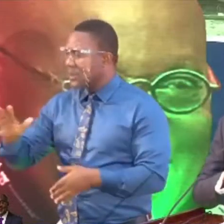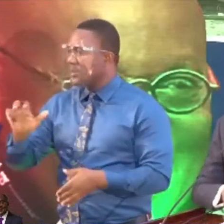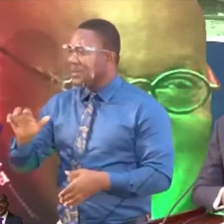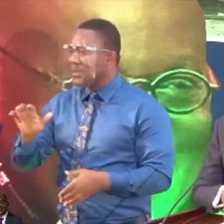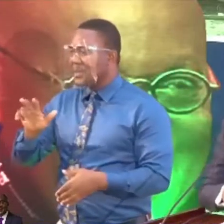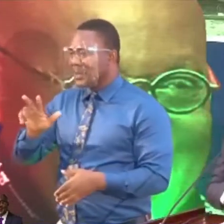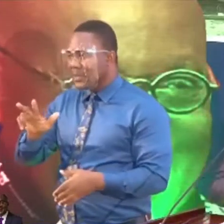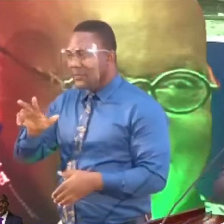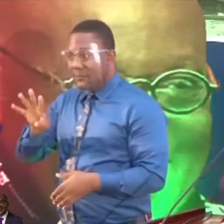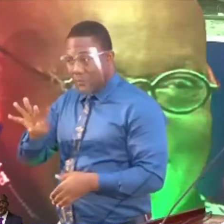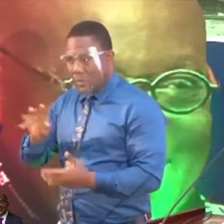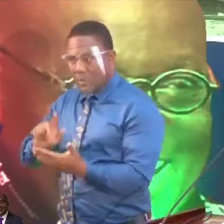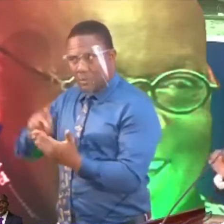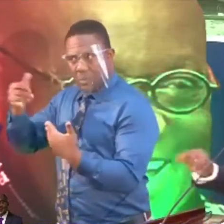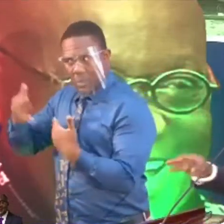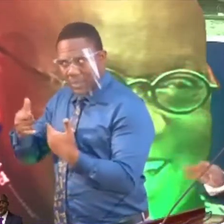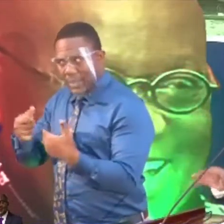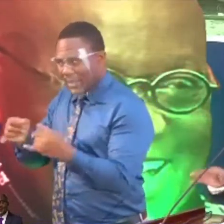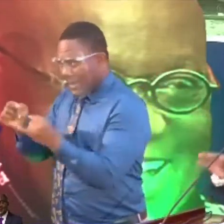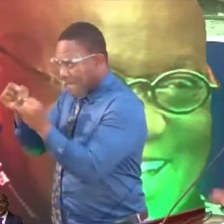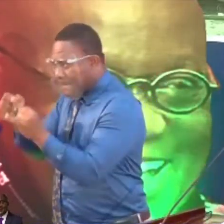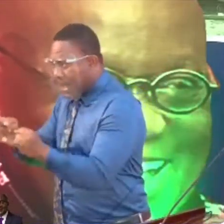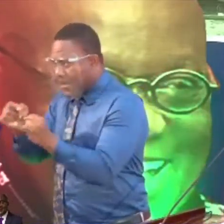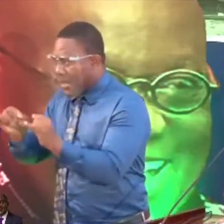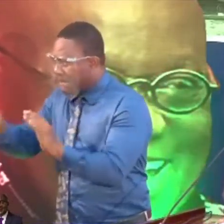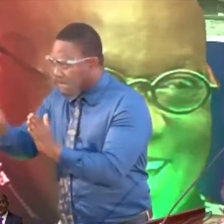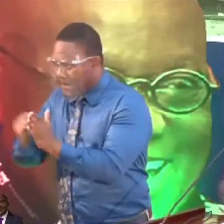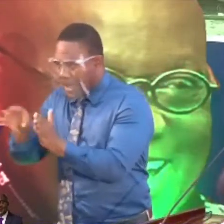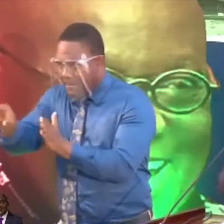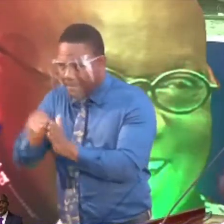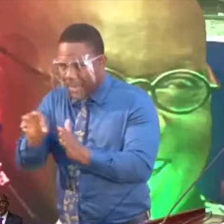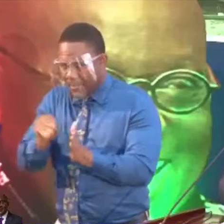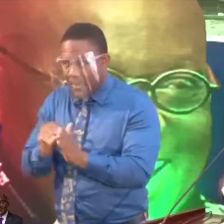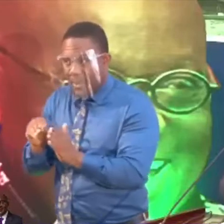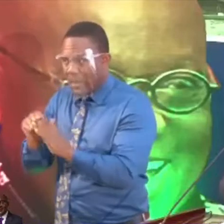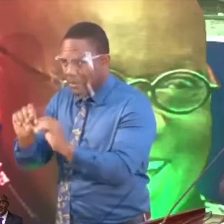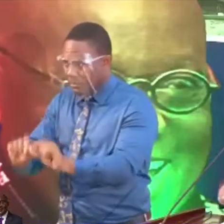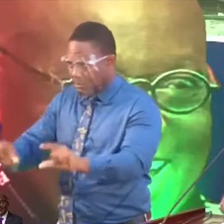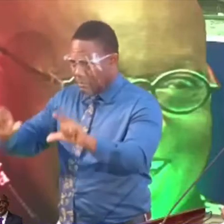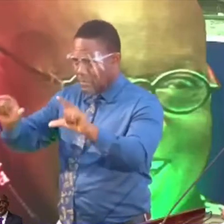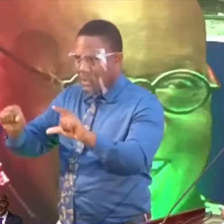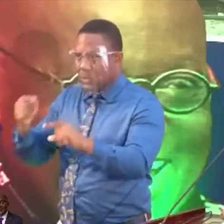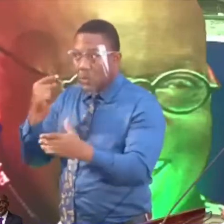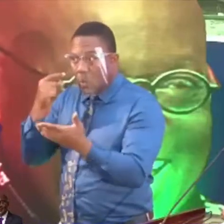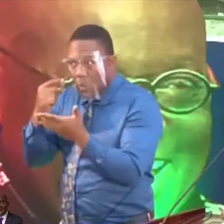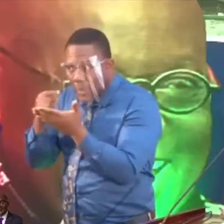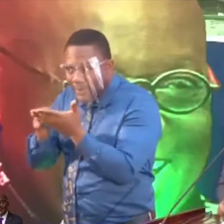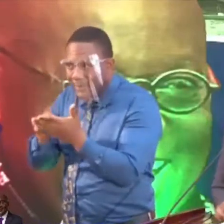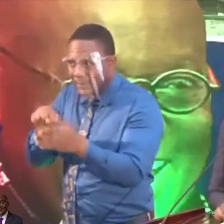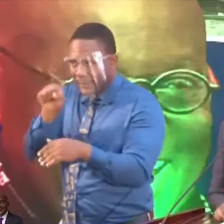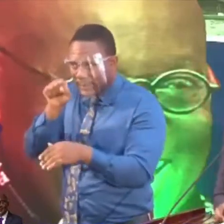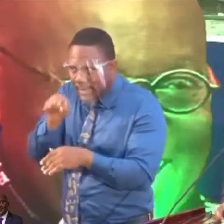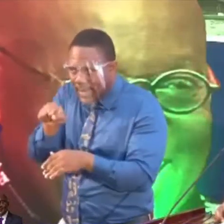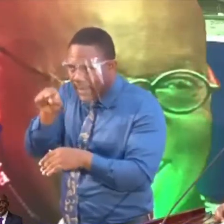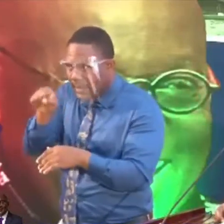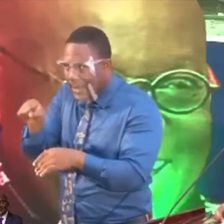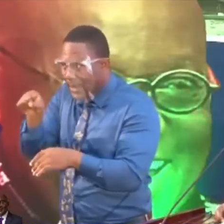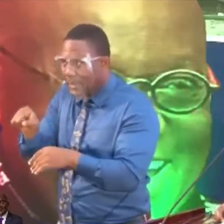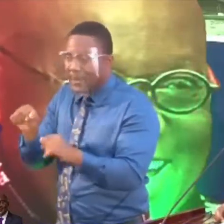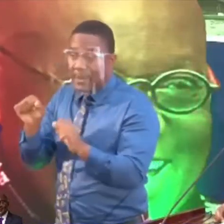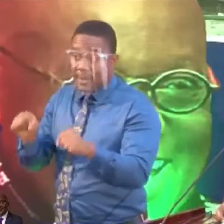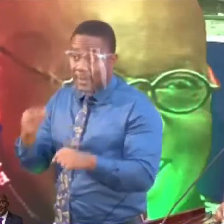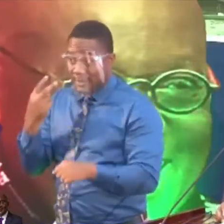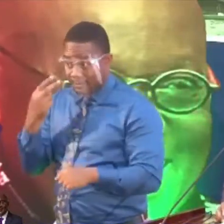17,334 projects are individually captured in the database. So you can see each of them when you look at